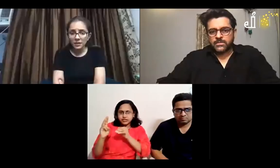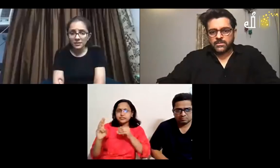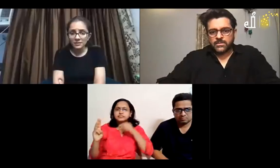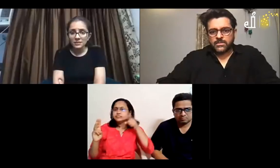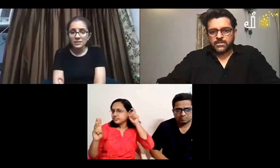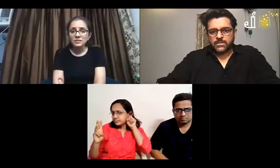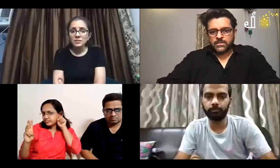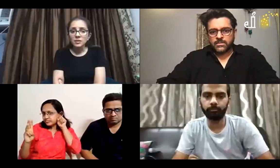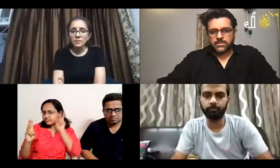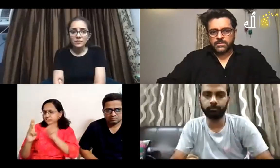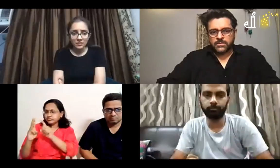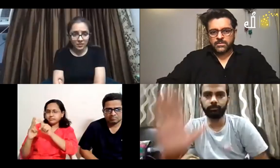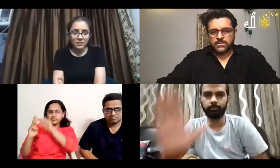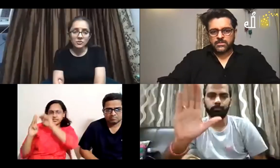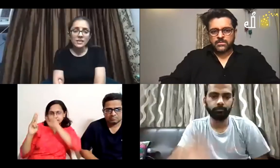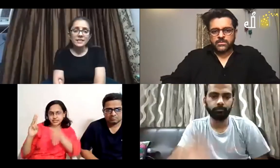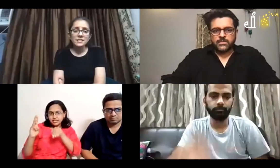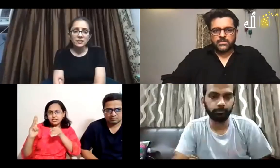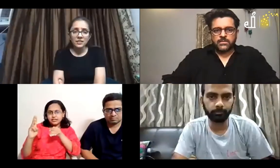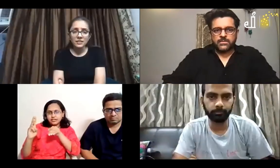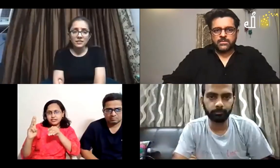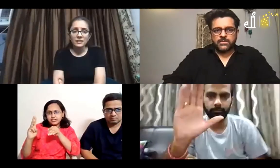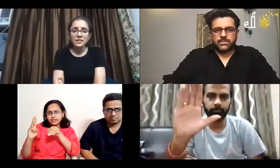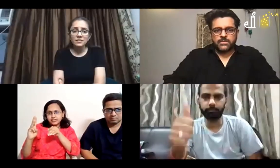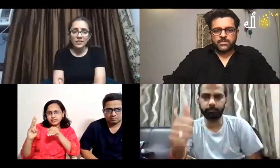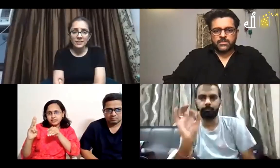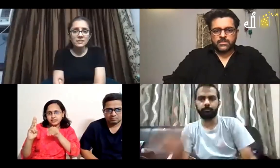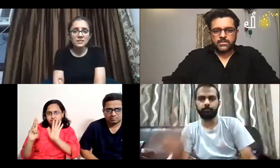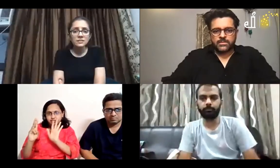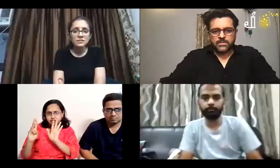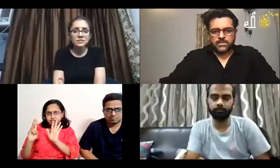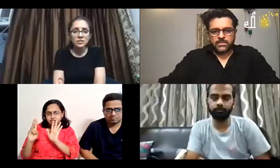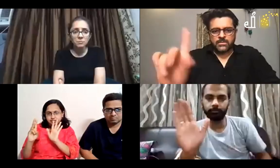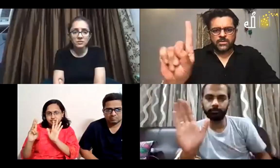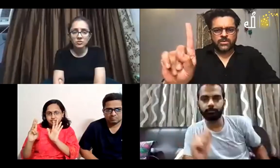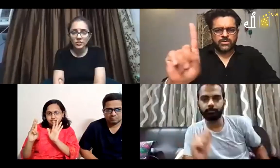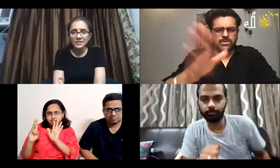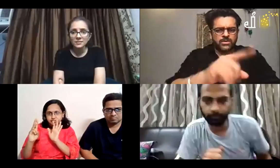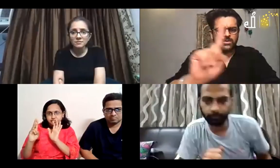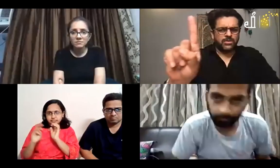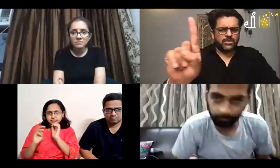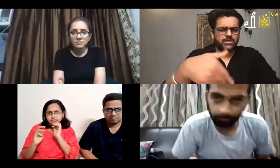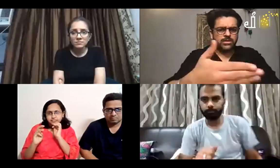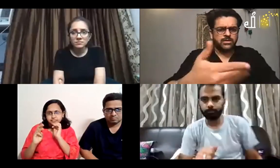implant. The other child gets hearing aid, and the other child, third person's child,